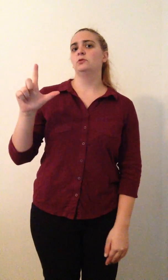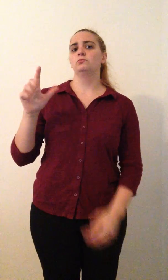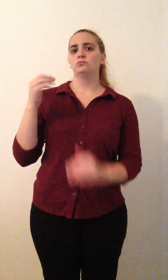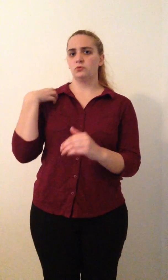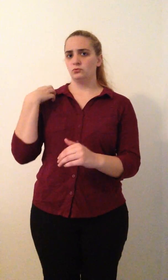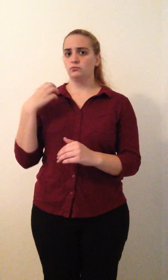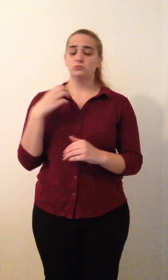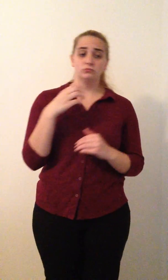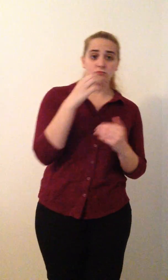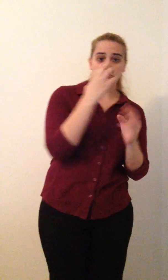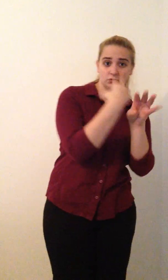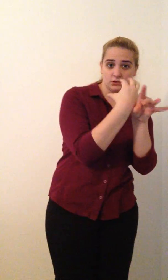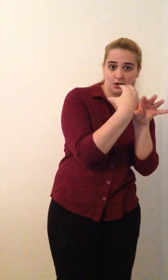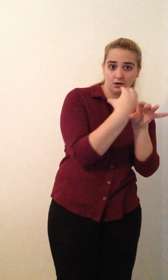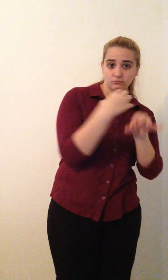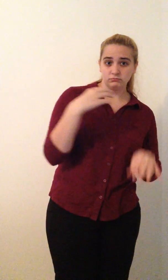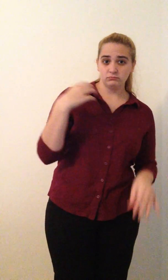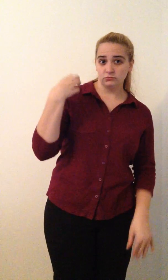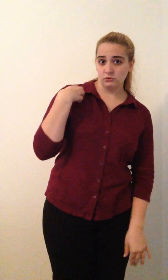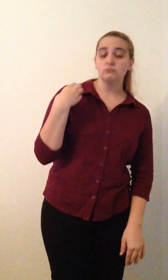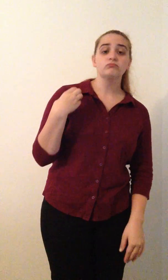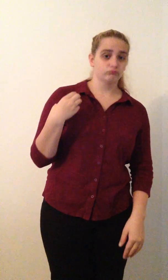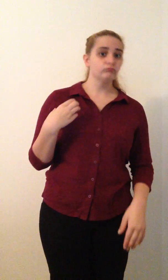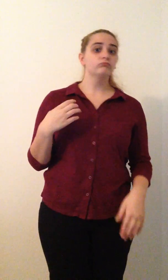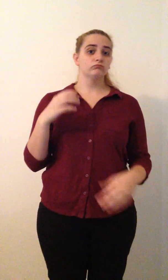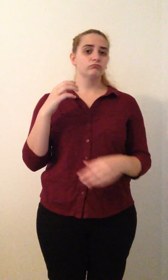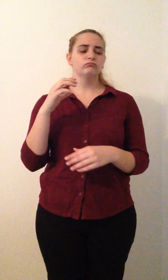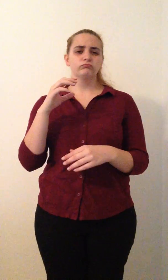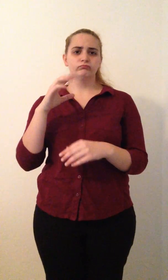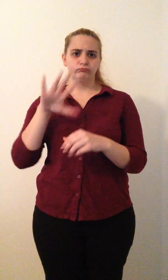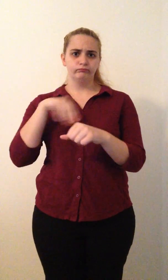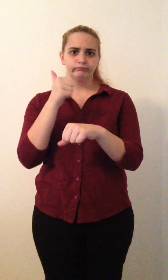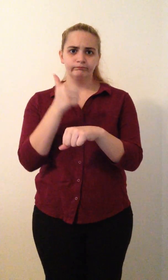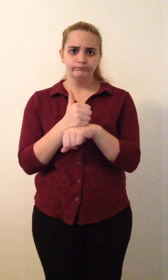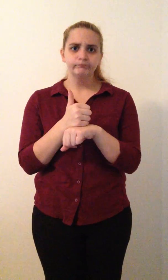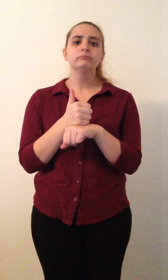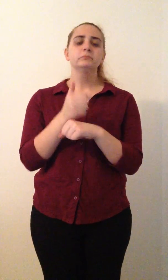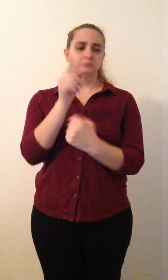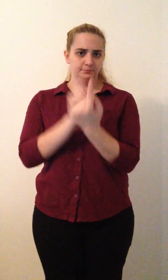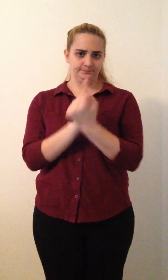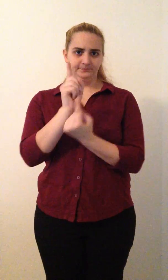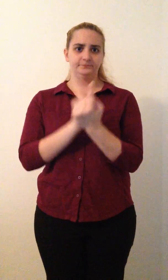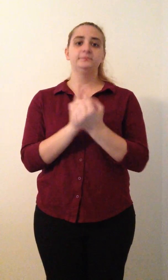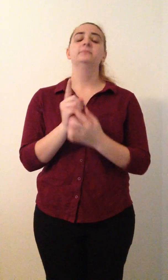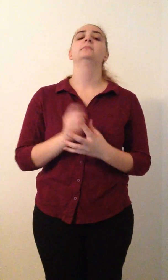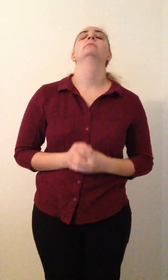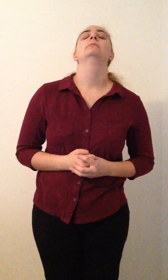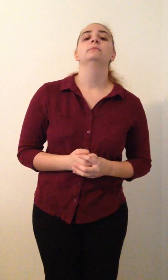you like the video, make sure you put a like on there, and subscribe to the channel because I post videos Monday through